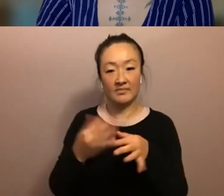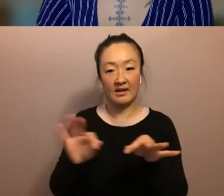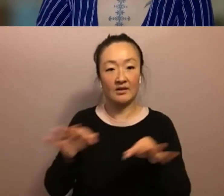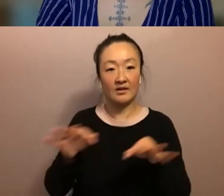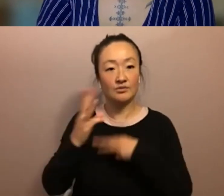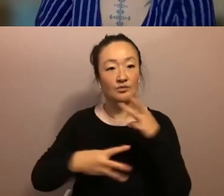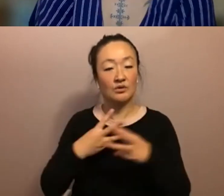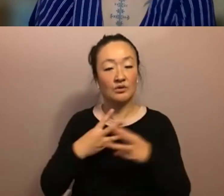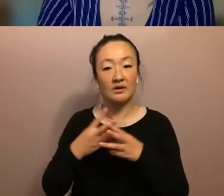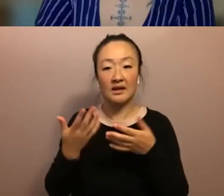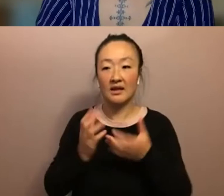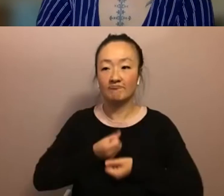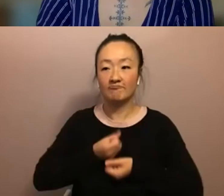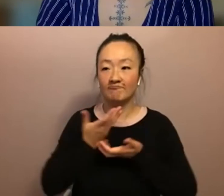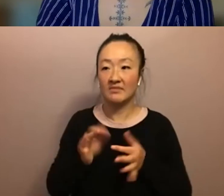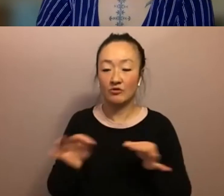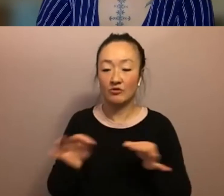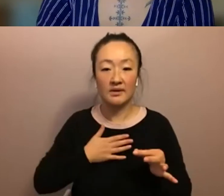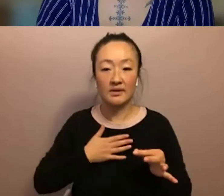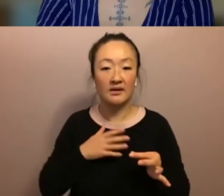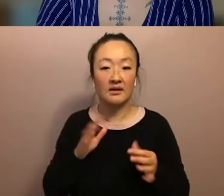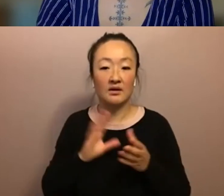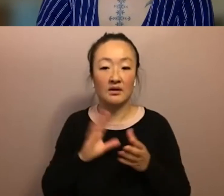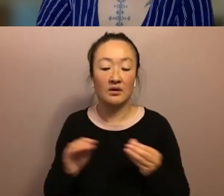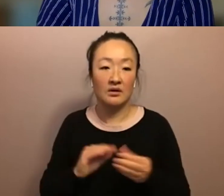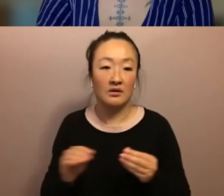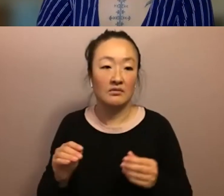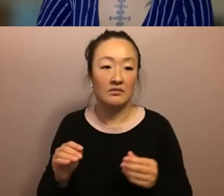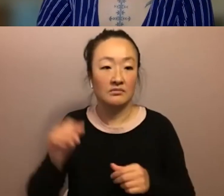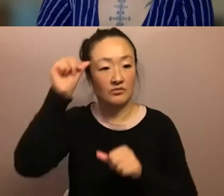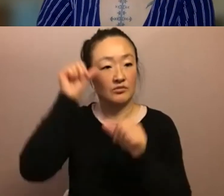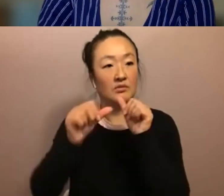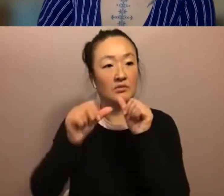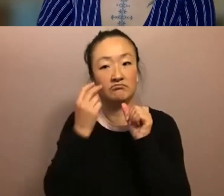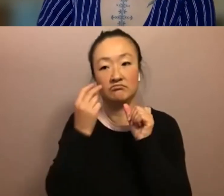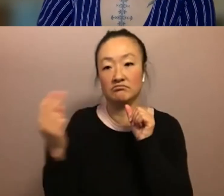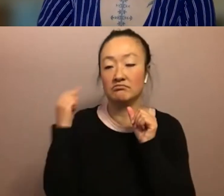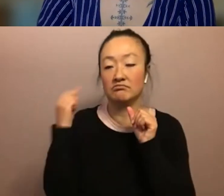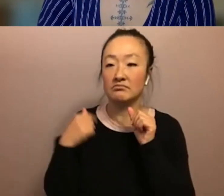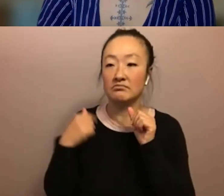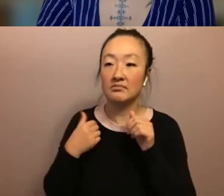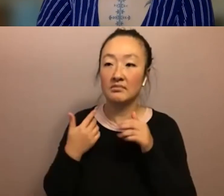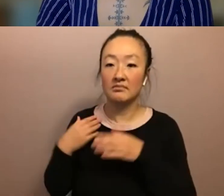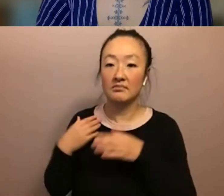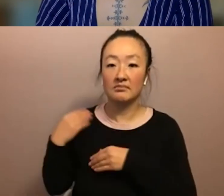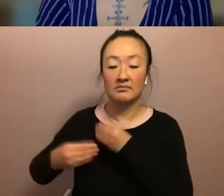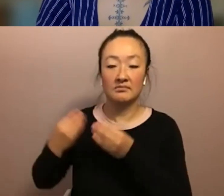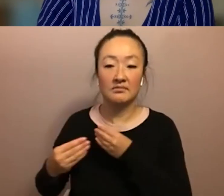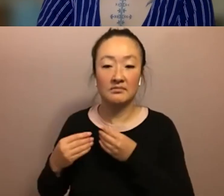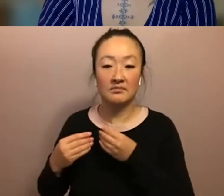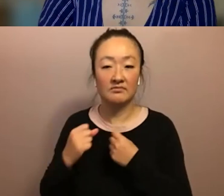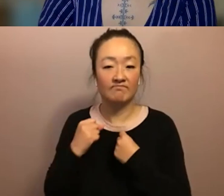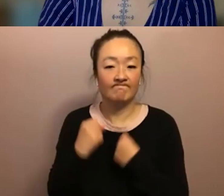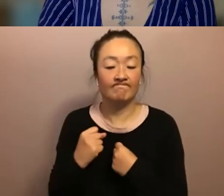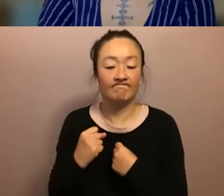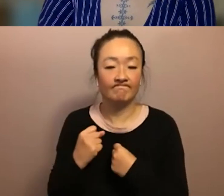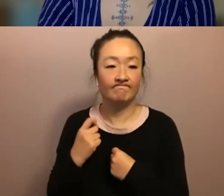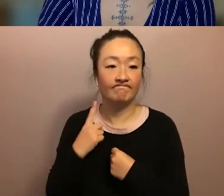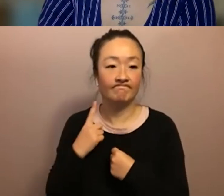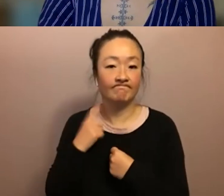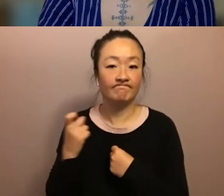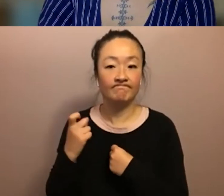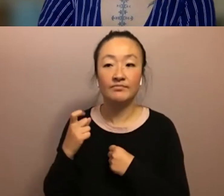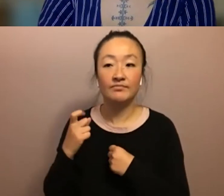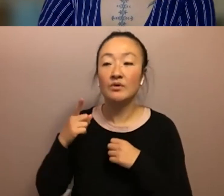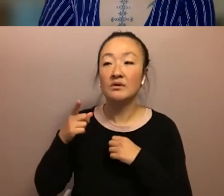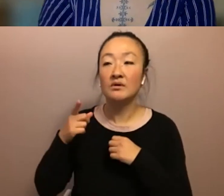language my own stories um just remembering that i come from a lineage of fierce samoan um